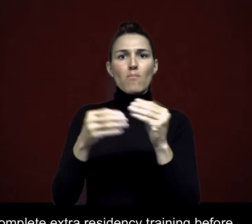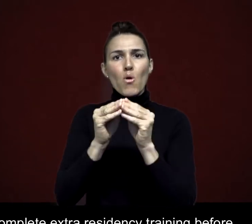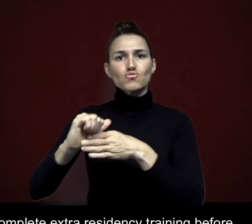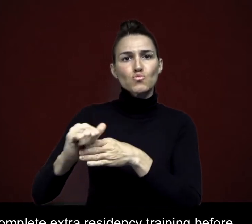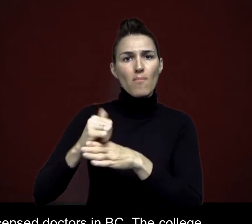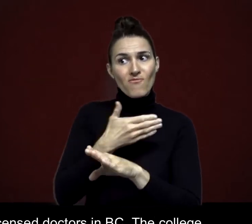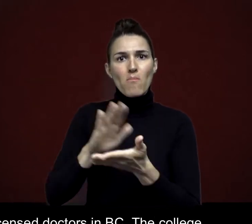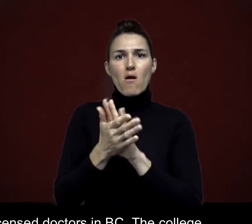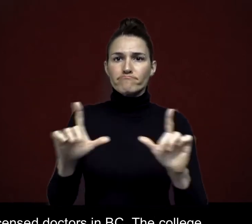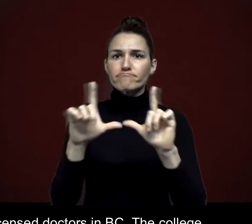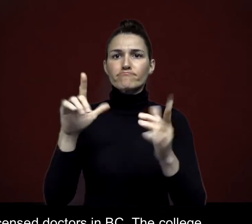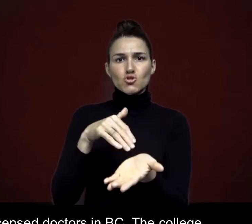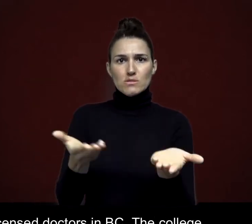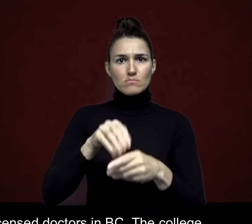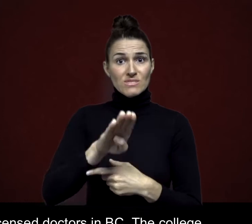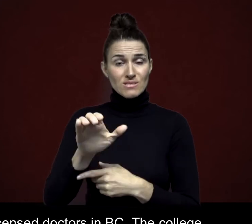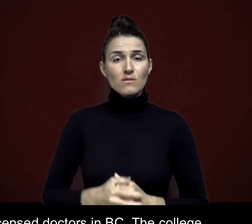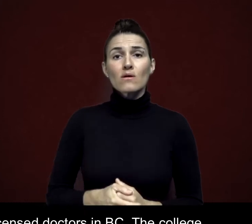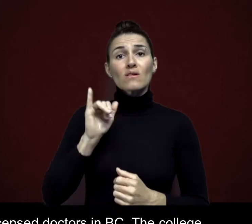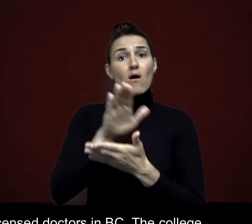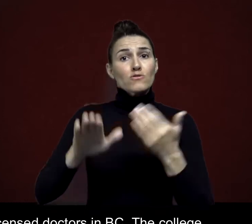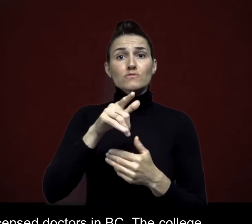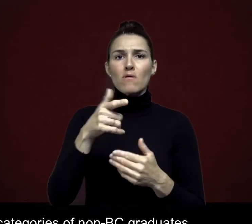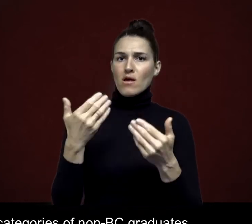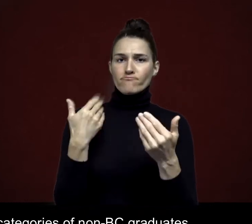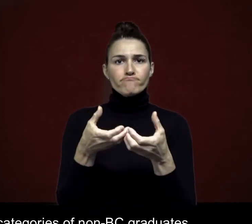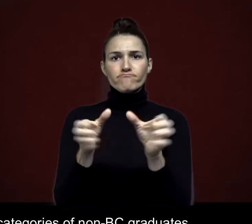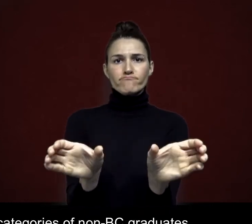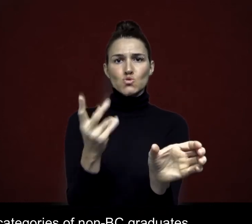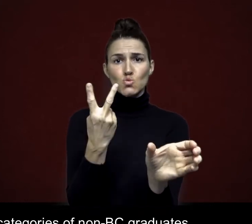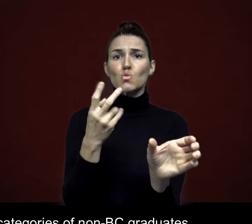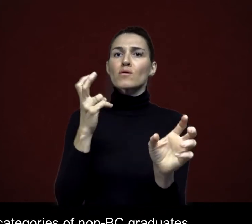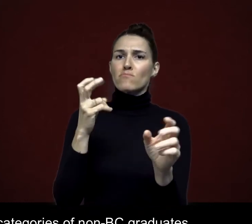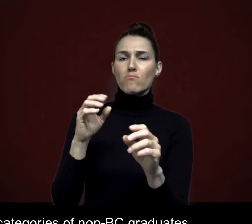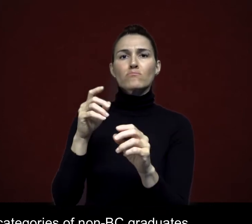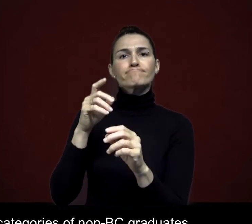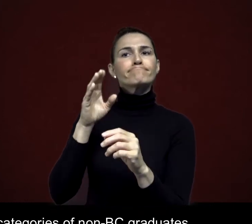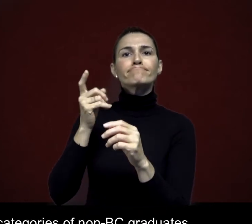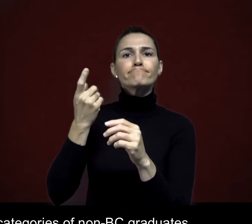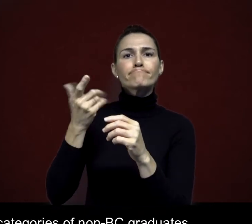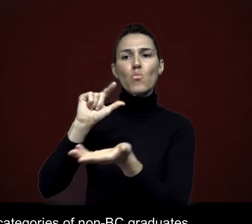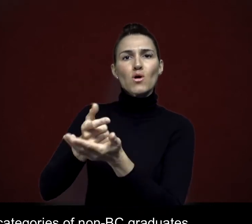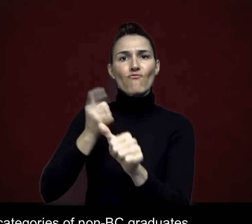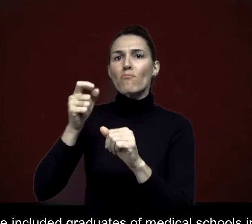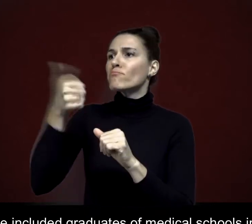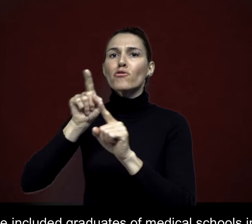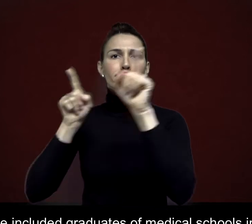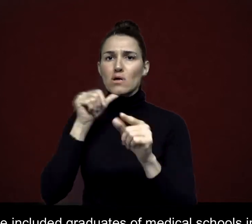before becoming licensed doctors in BC. The college named 2 categories of non-BC graduates. Category 1